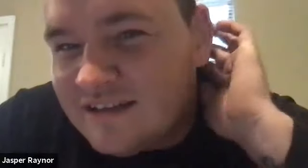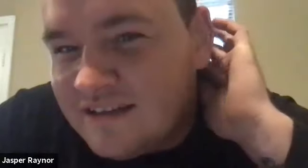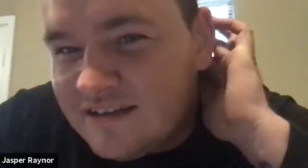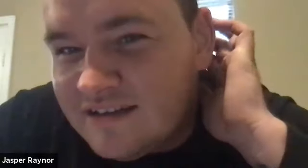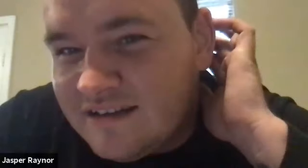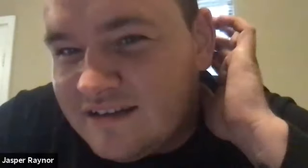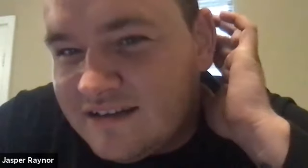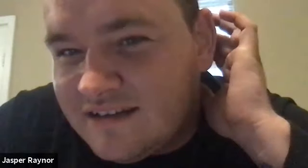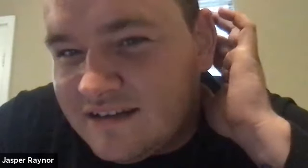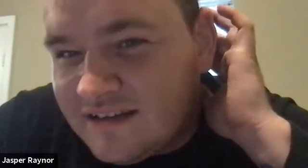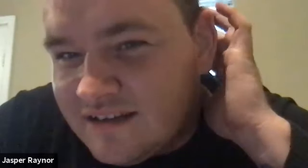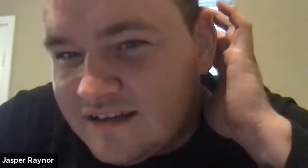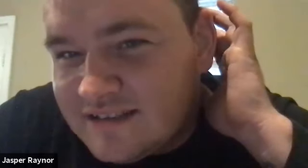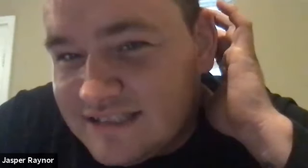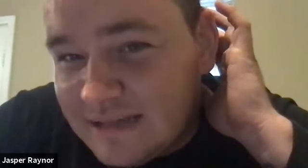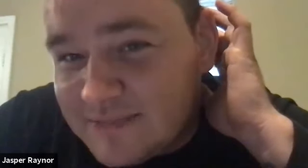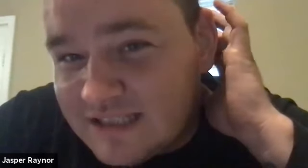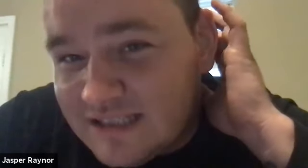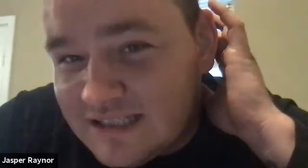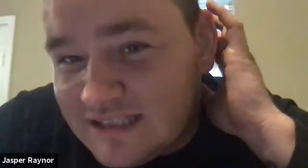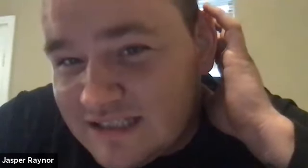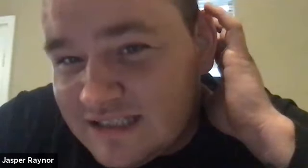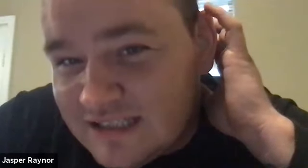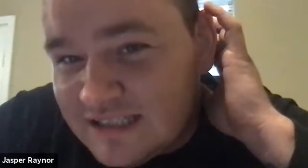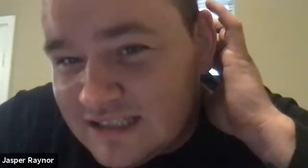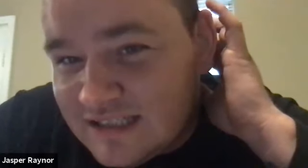Tempe. Tempe. Tempting.